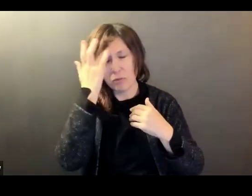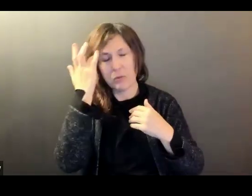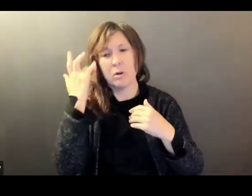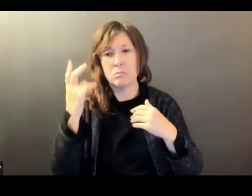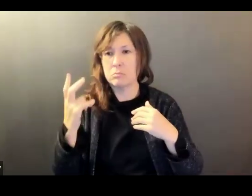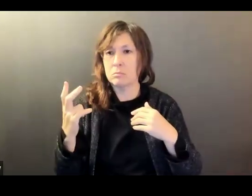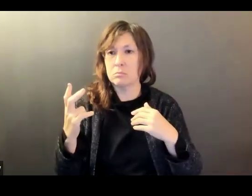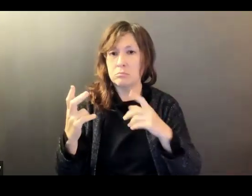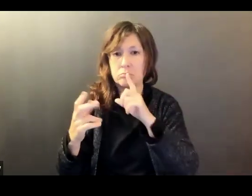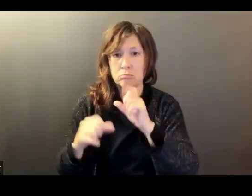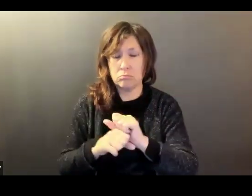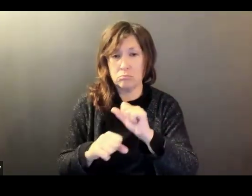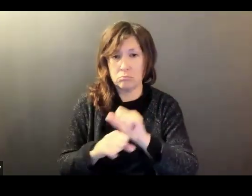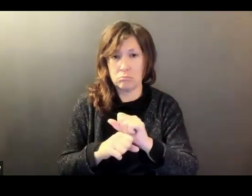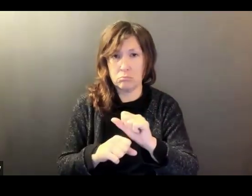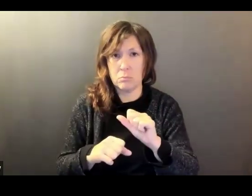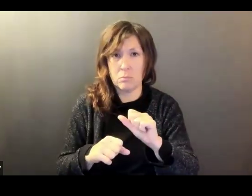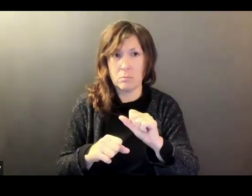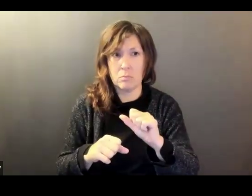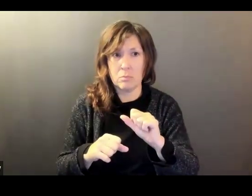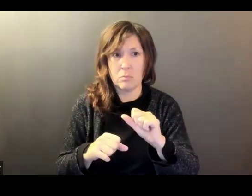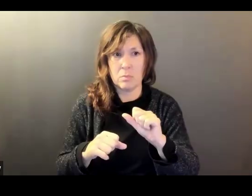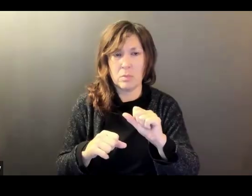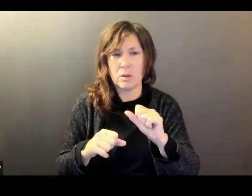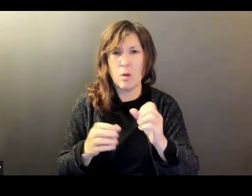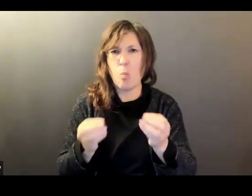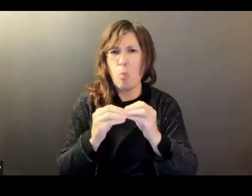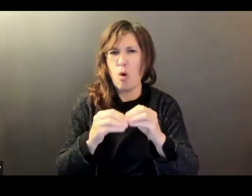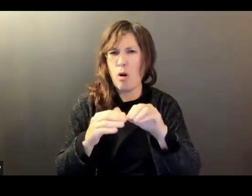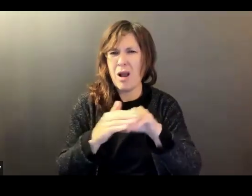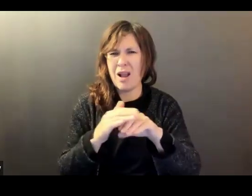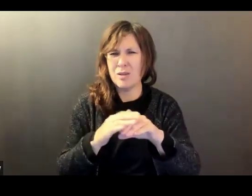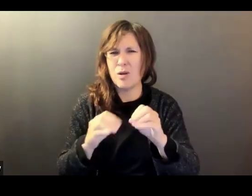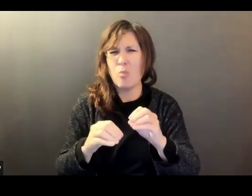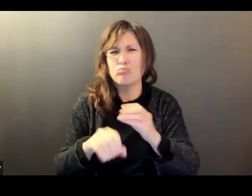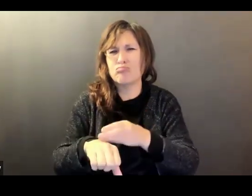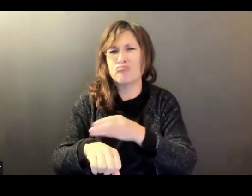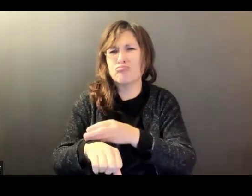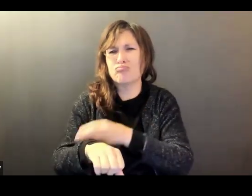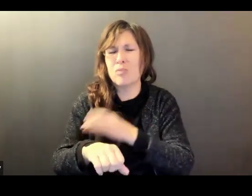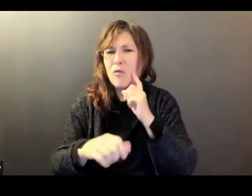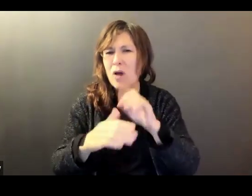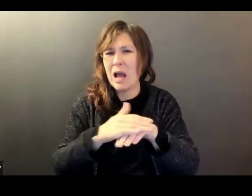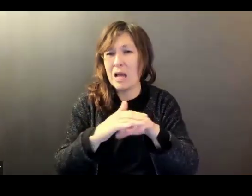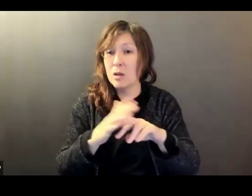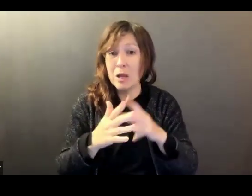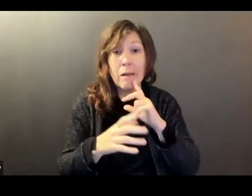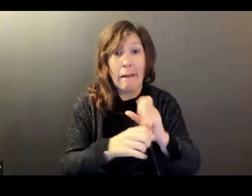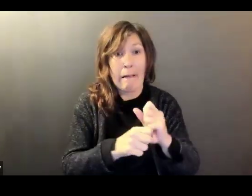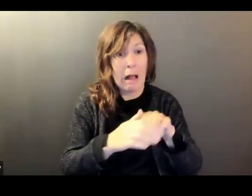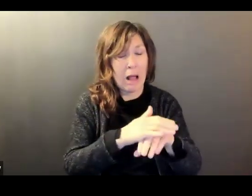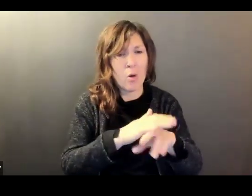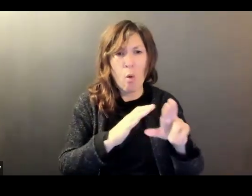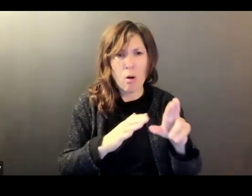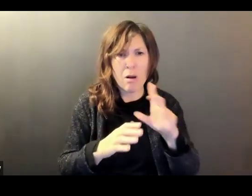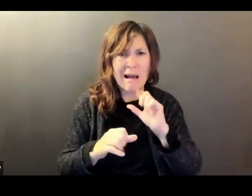new level in order for it to, like, what is making progress on access? Making progress, not necessarily, you